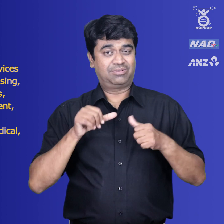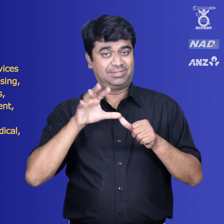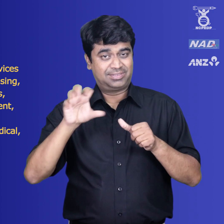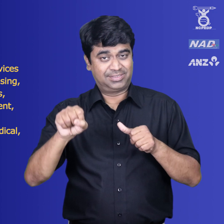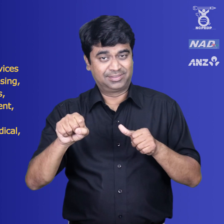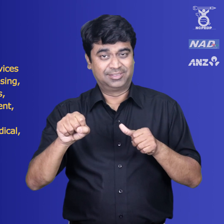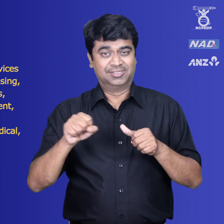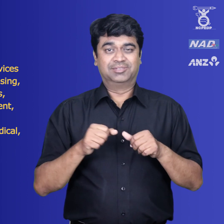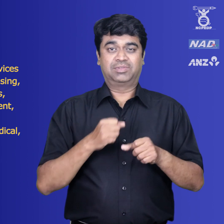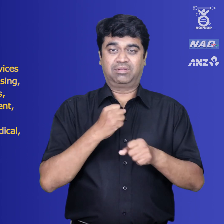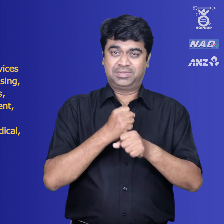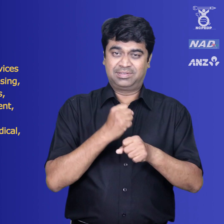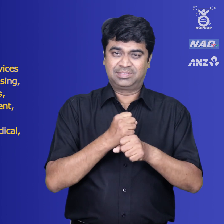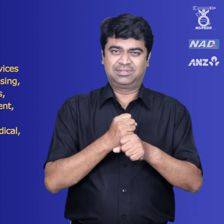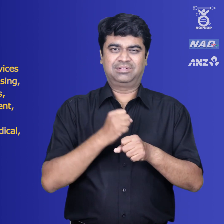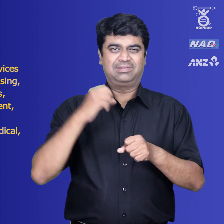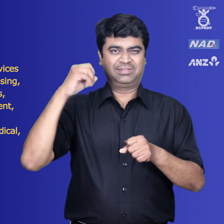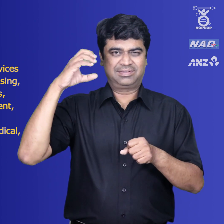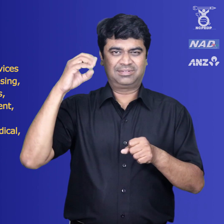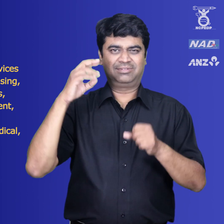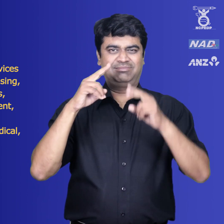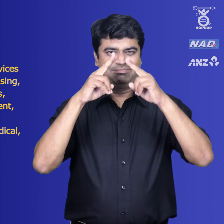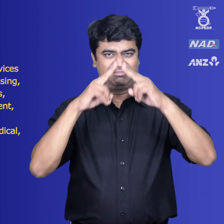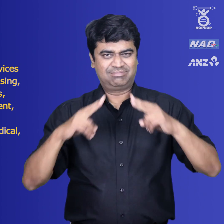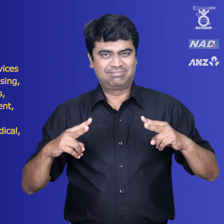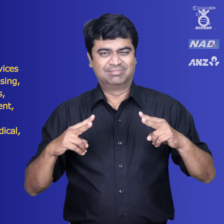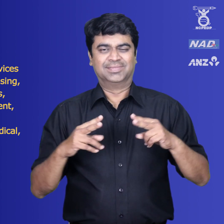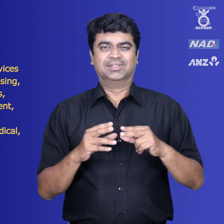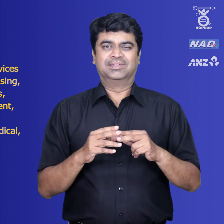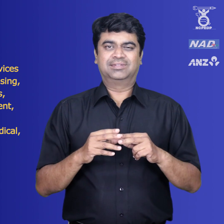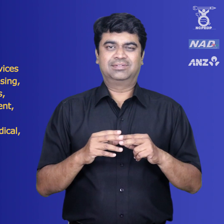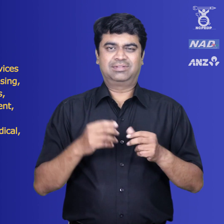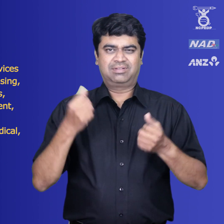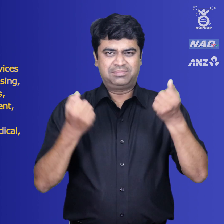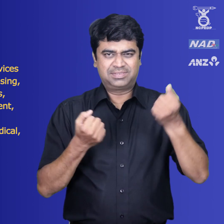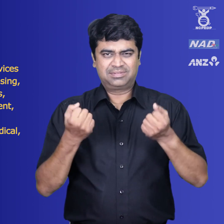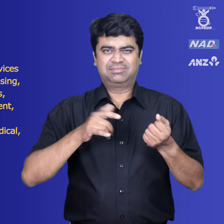to justice, public utilities, transportation.